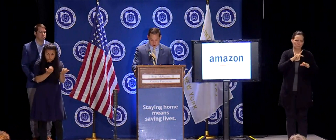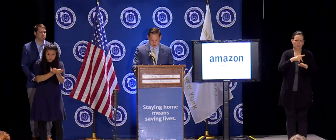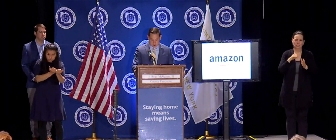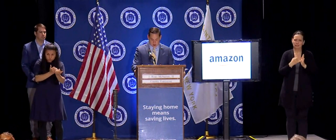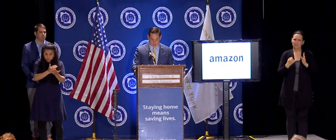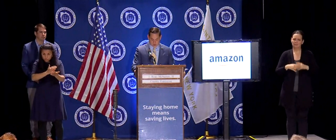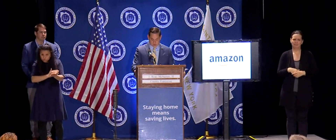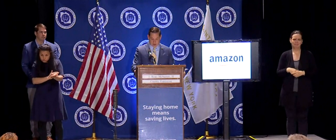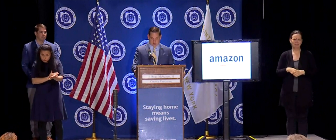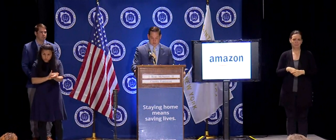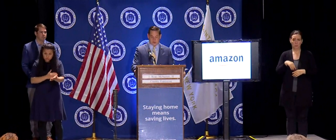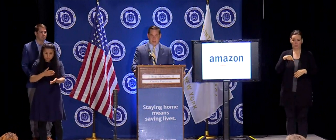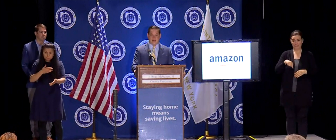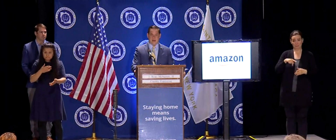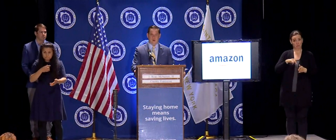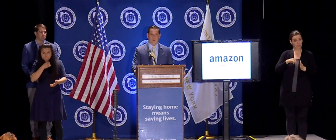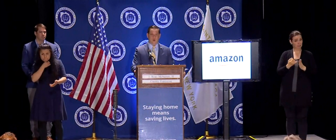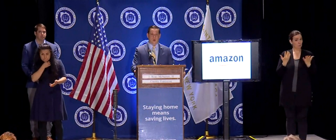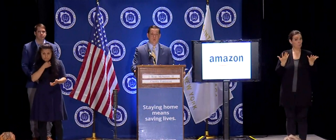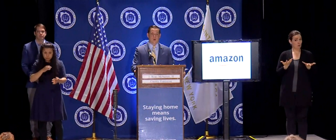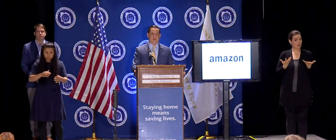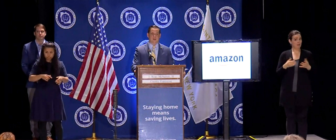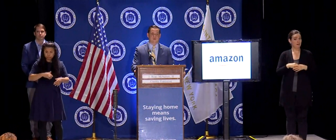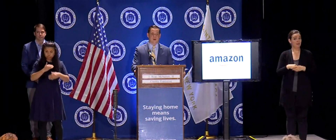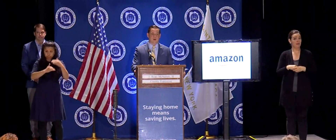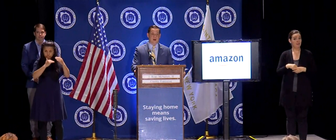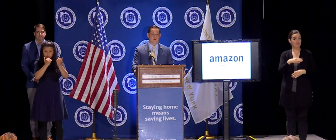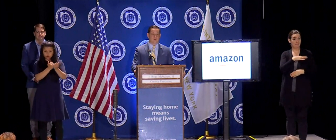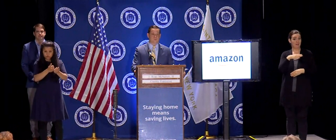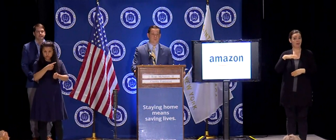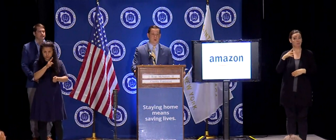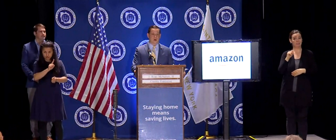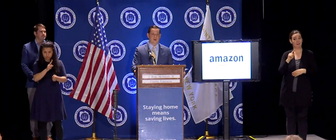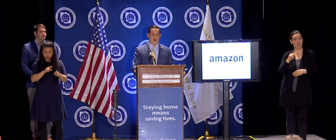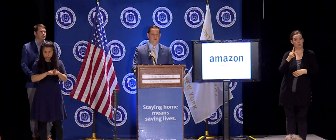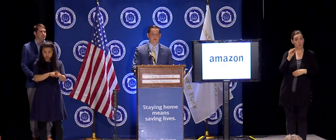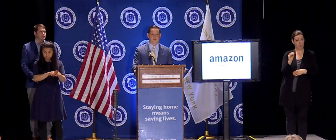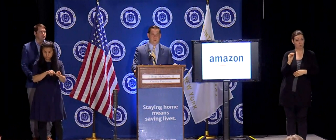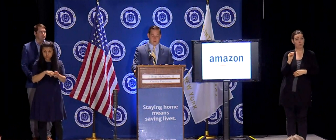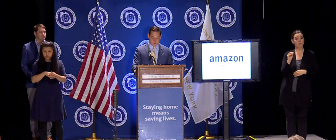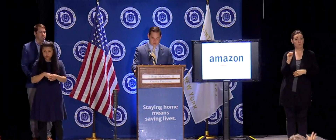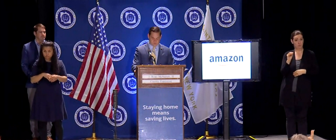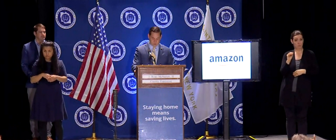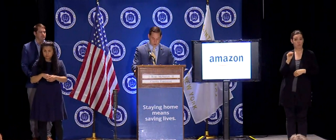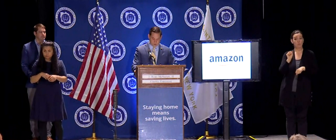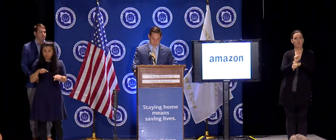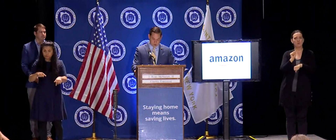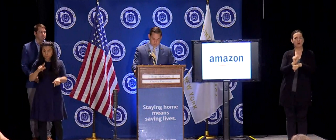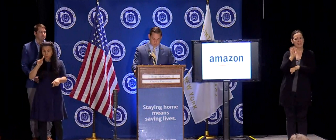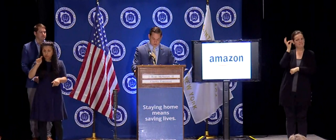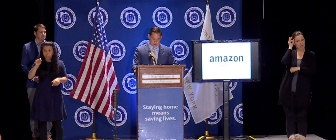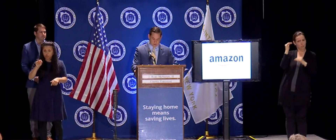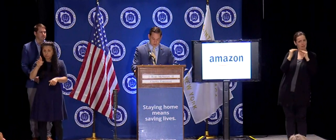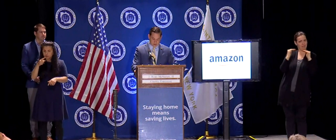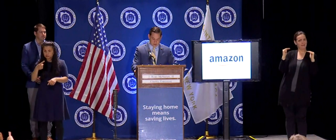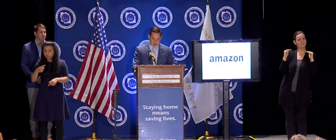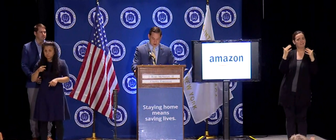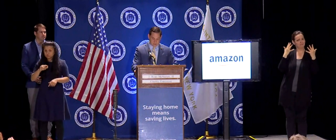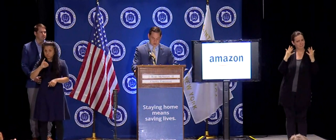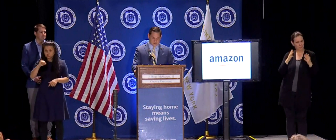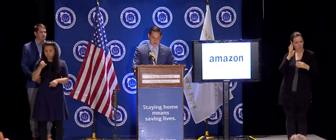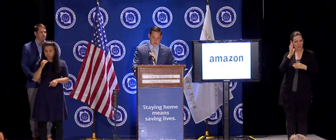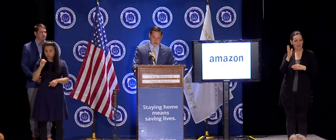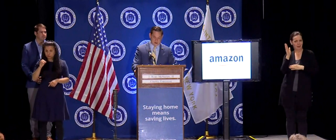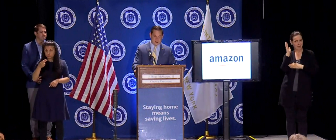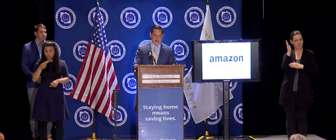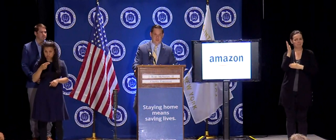project. Certainly Congressman John Kako working at the federal level. The Congressman is here, he'll say a few words momentarily,